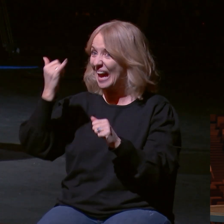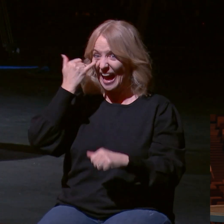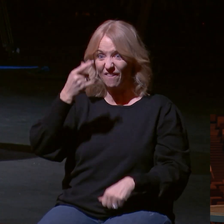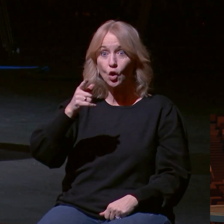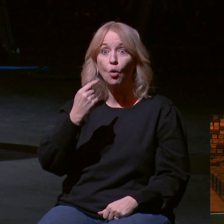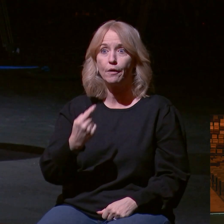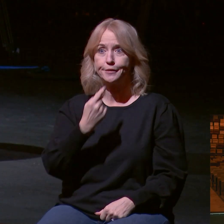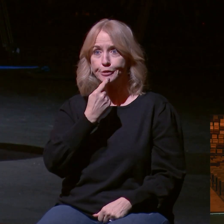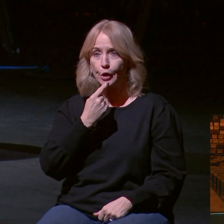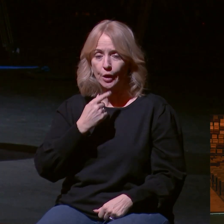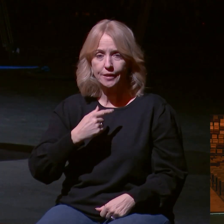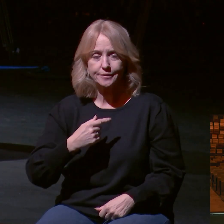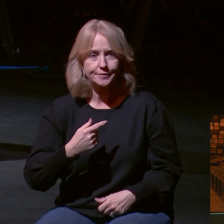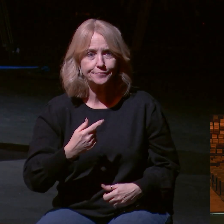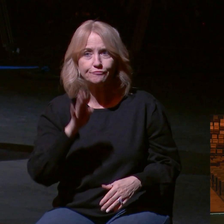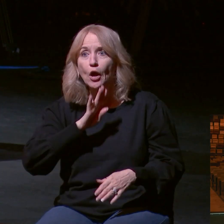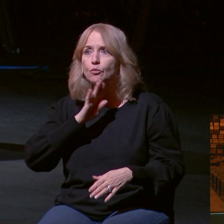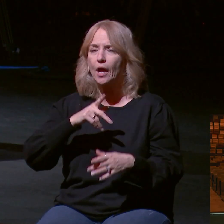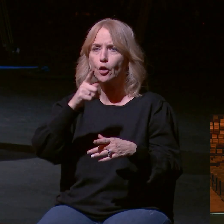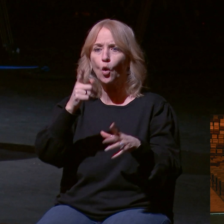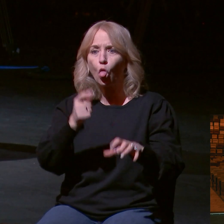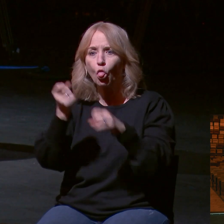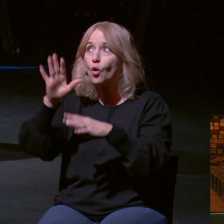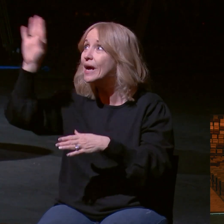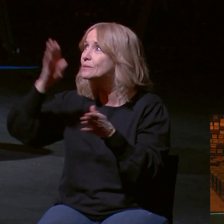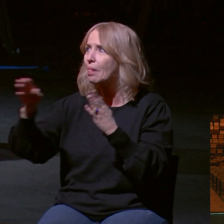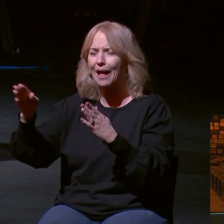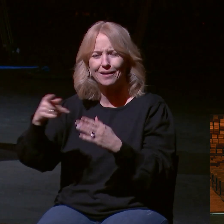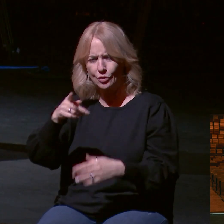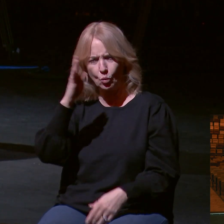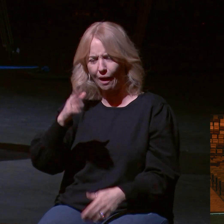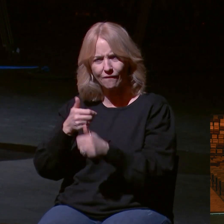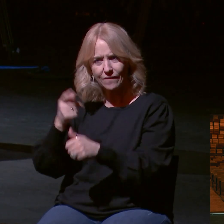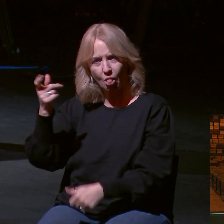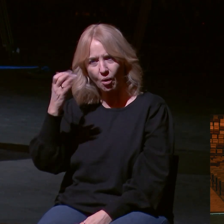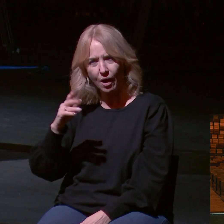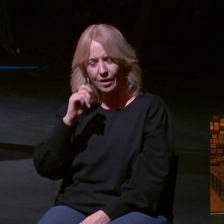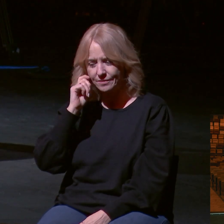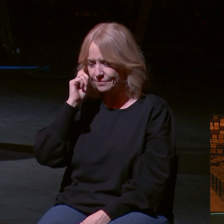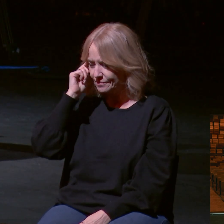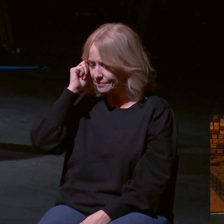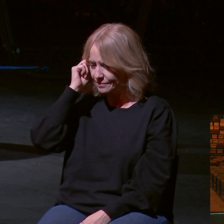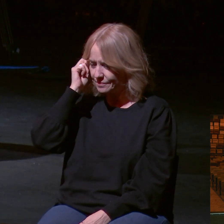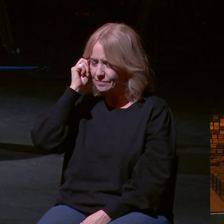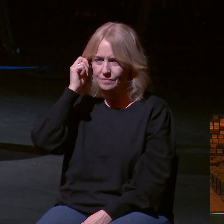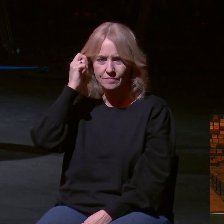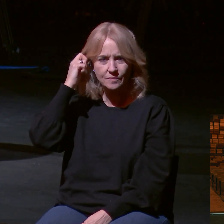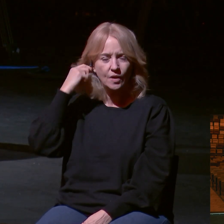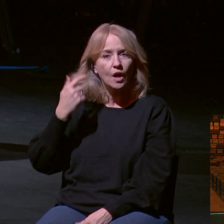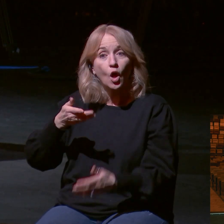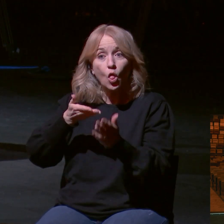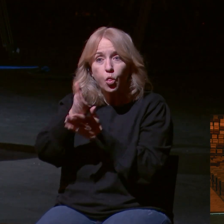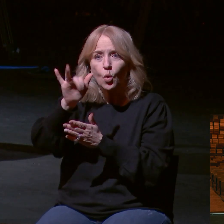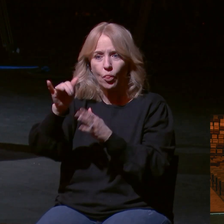up. Sometime during this period, God began to speak to the Israelites through the prophet Haggai. In fact, we're going to go